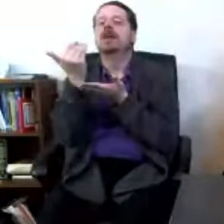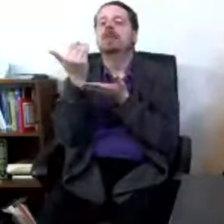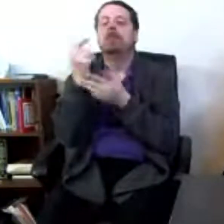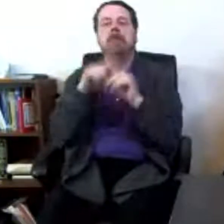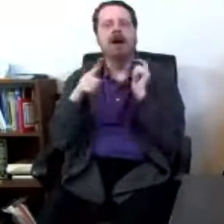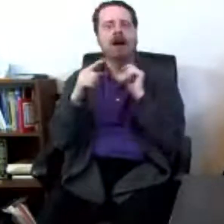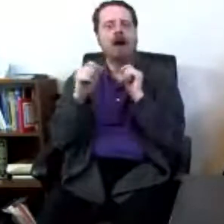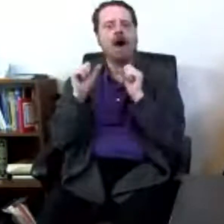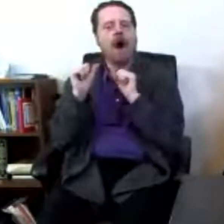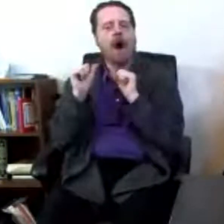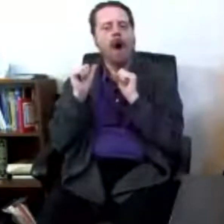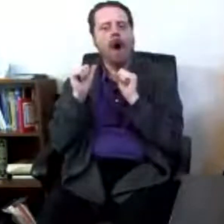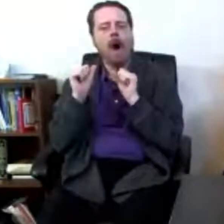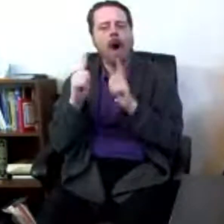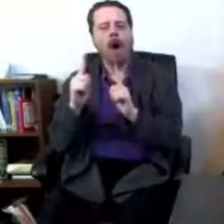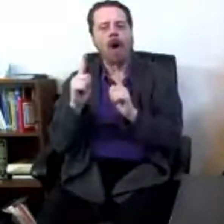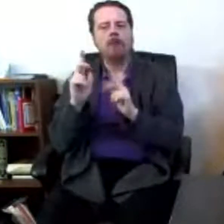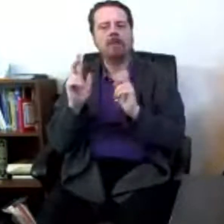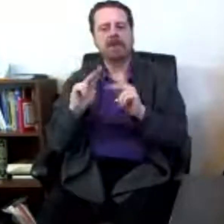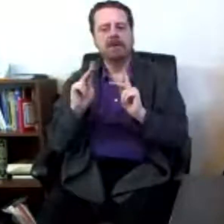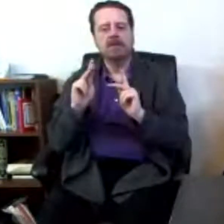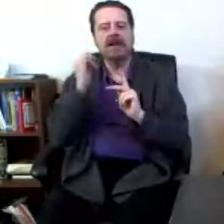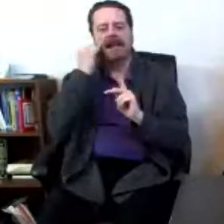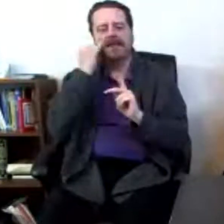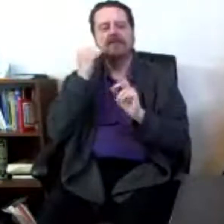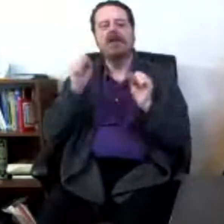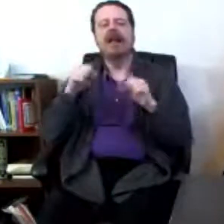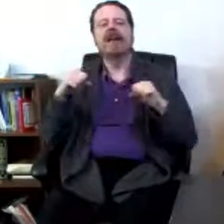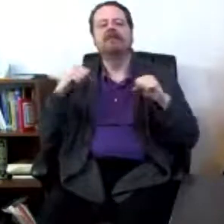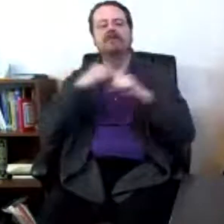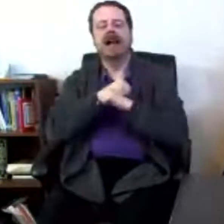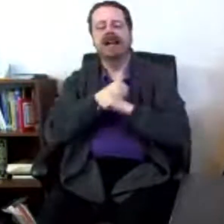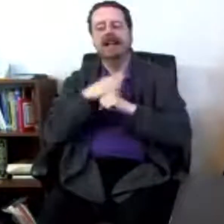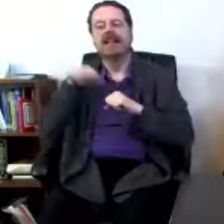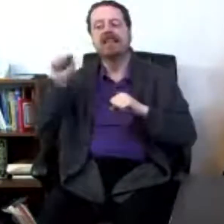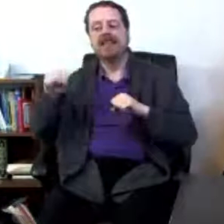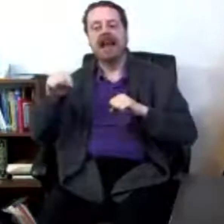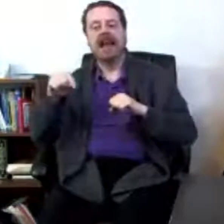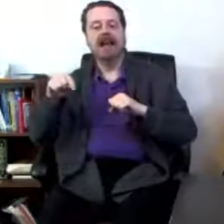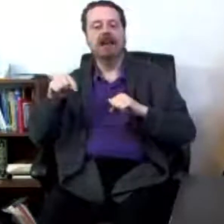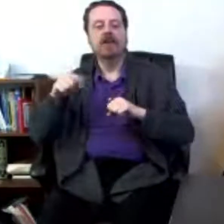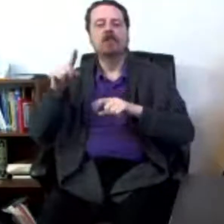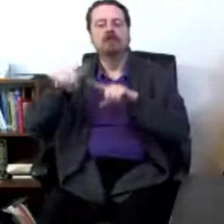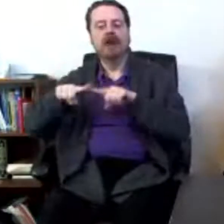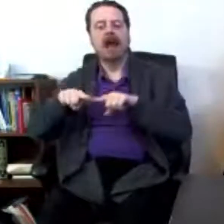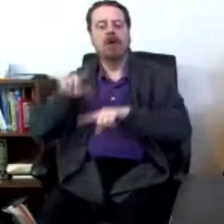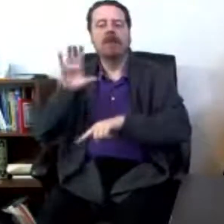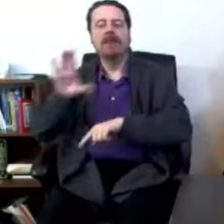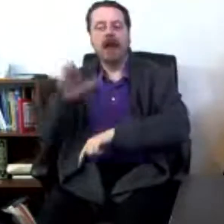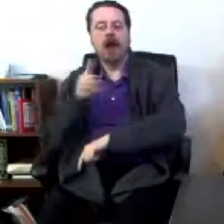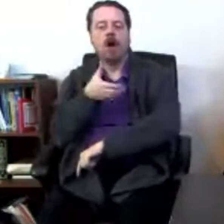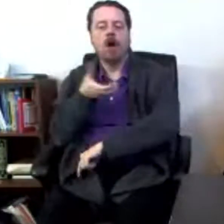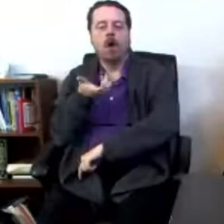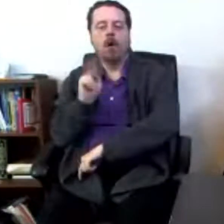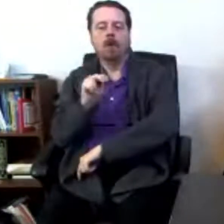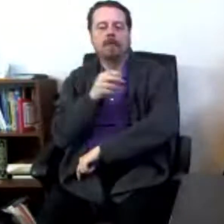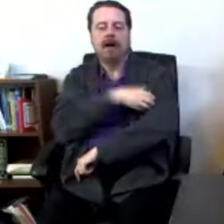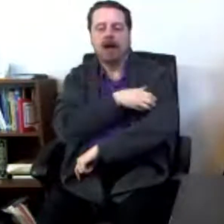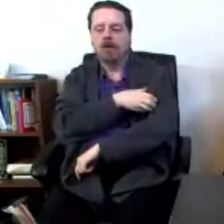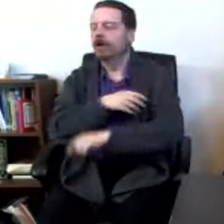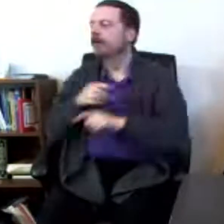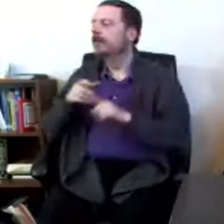tyrant will fail. They were relying on their power vis-a-vis a